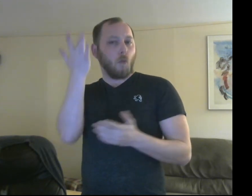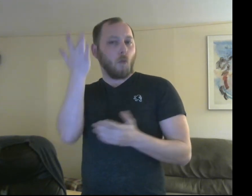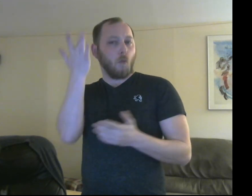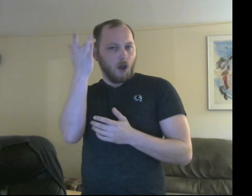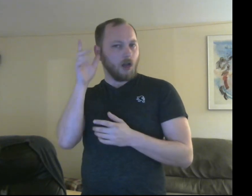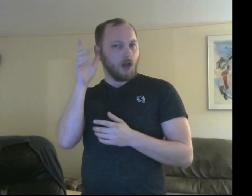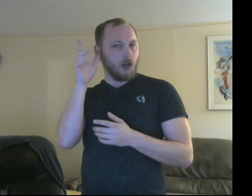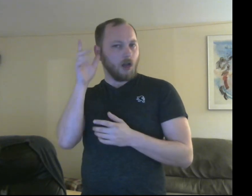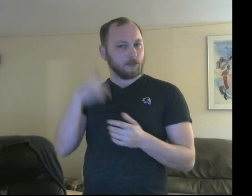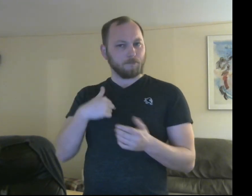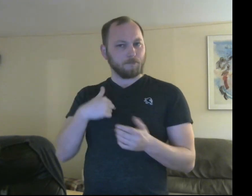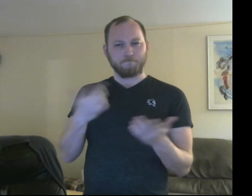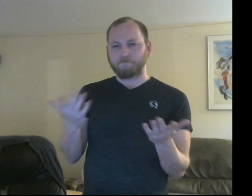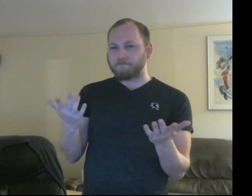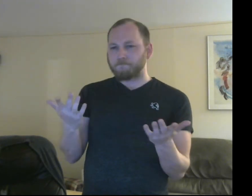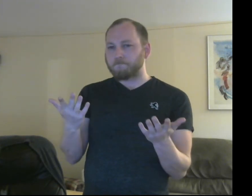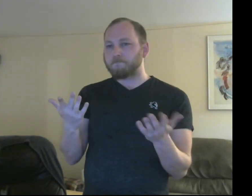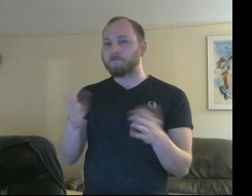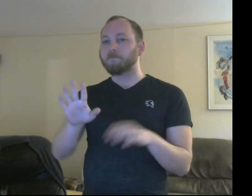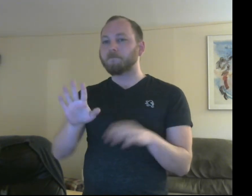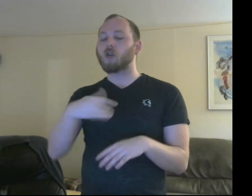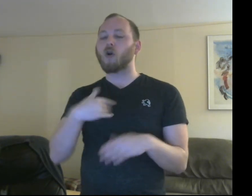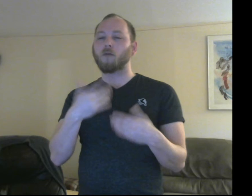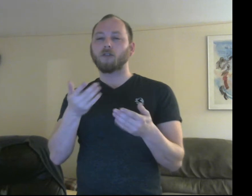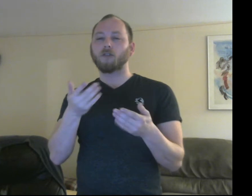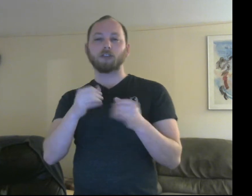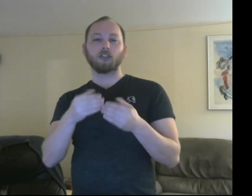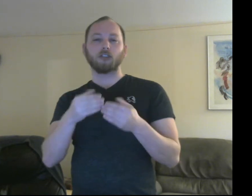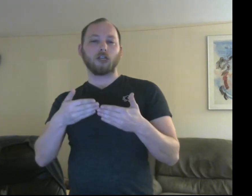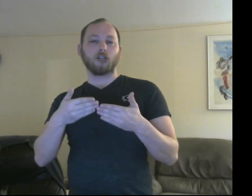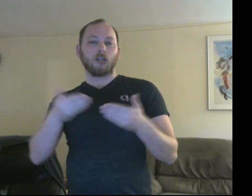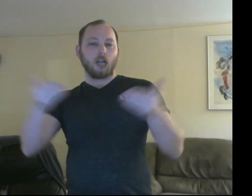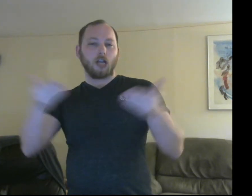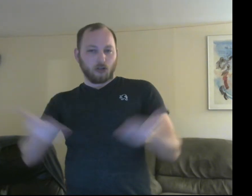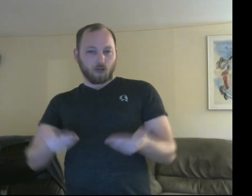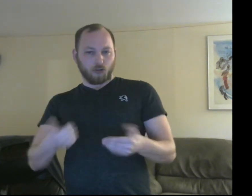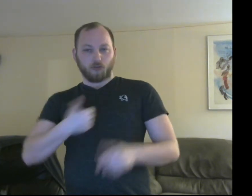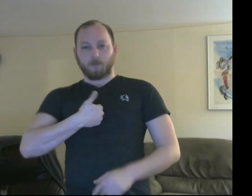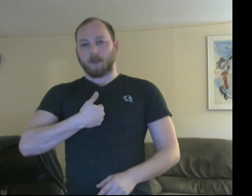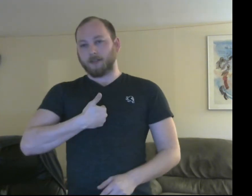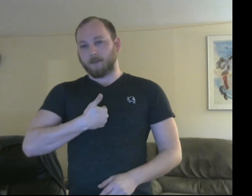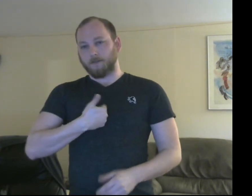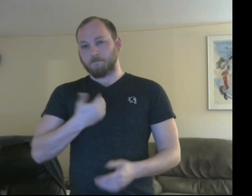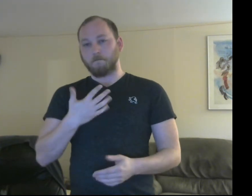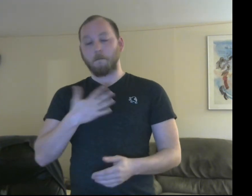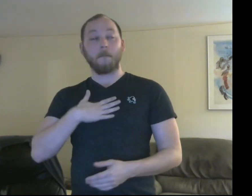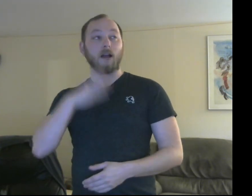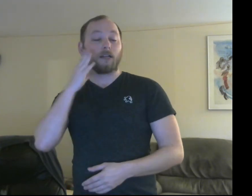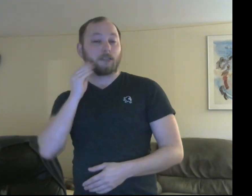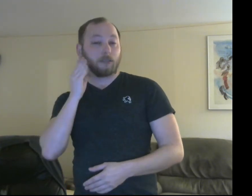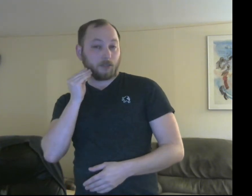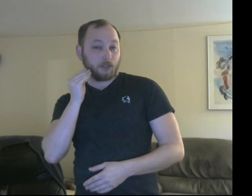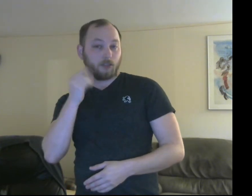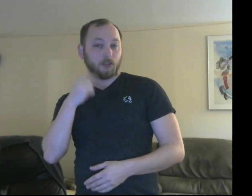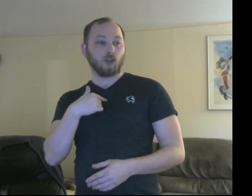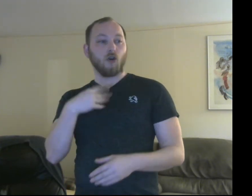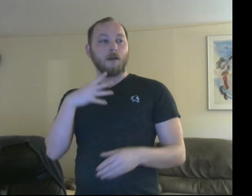Well, just a little bit of an introduction on my experience. Like I said, I'm in the Air Traffic Management program at ASU. I'm a